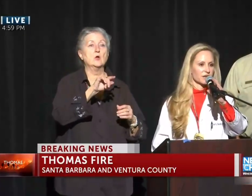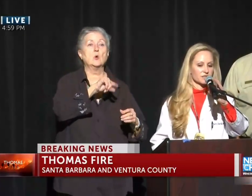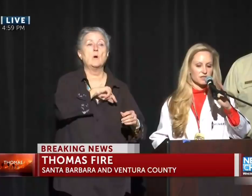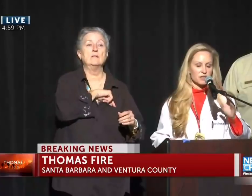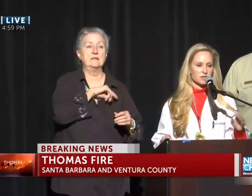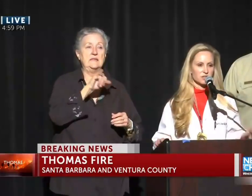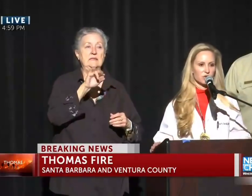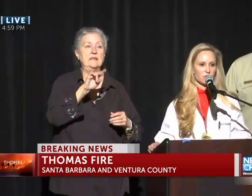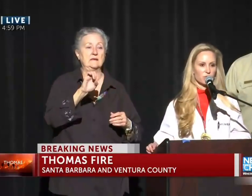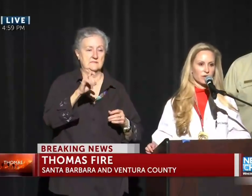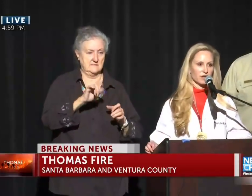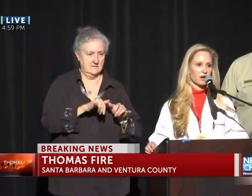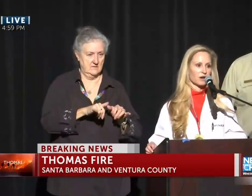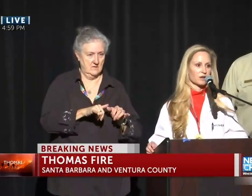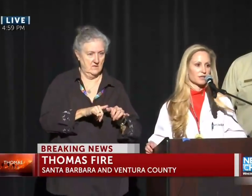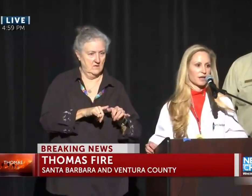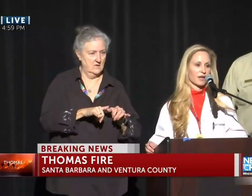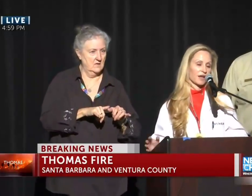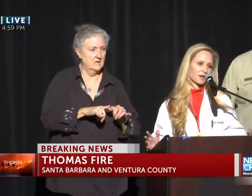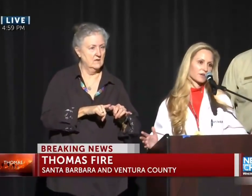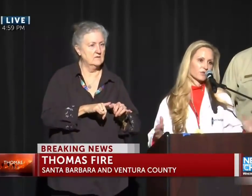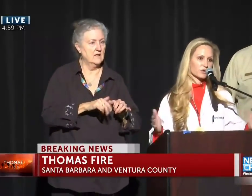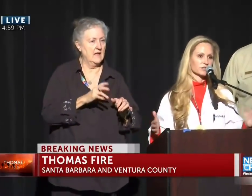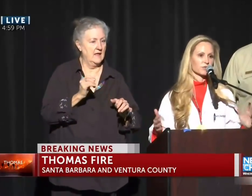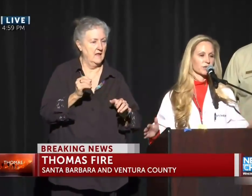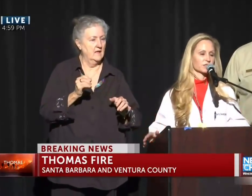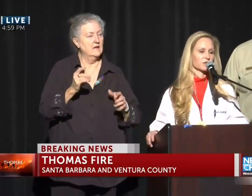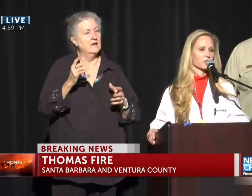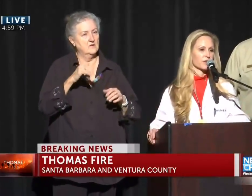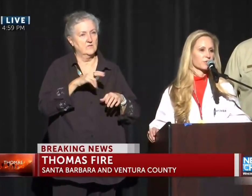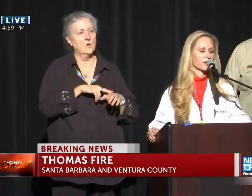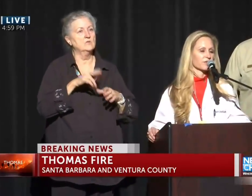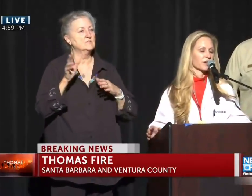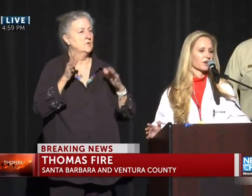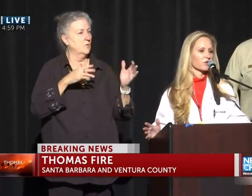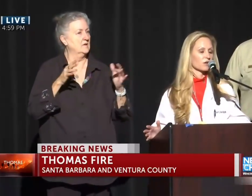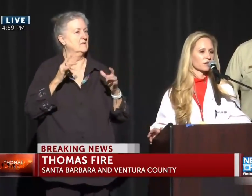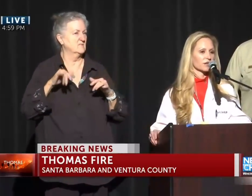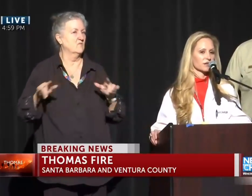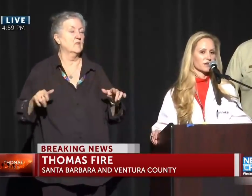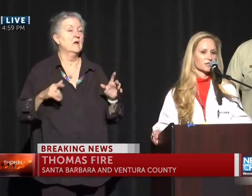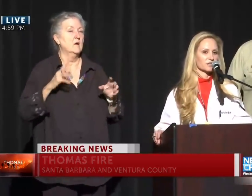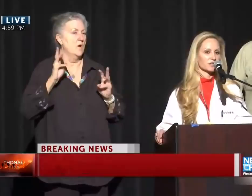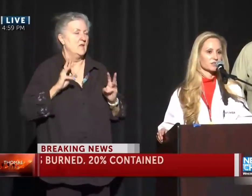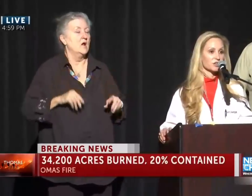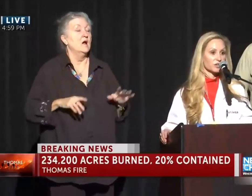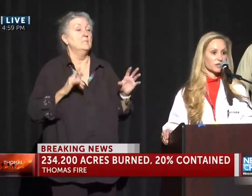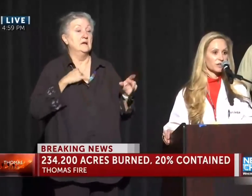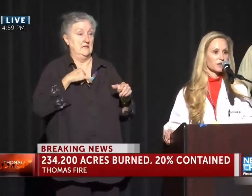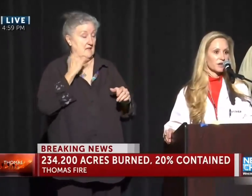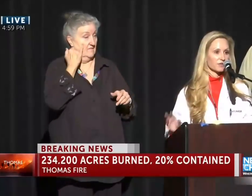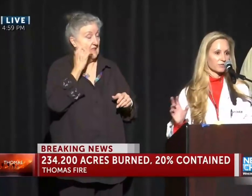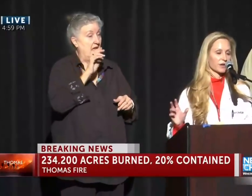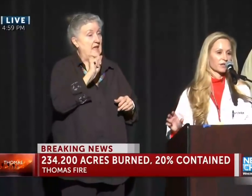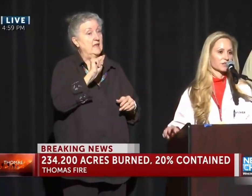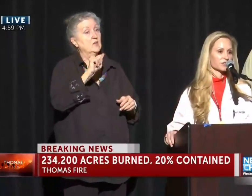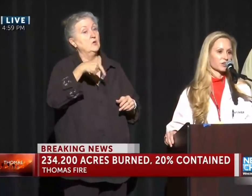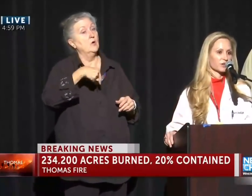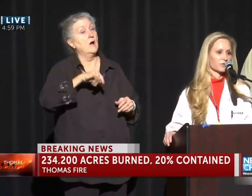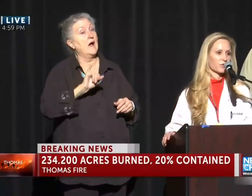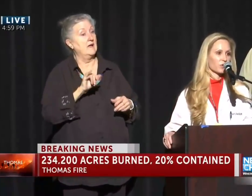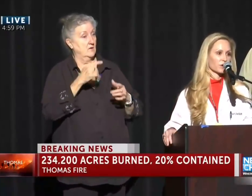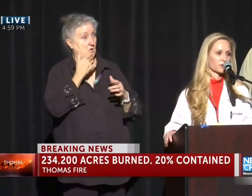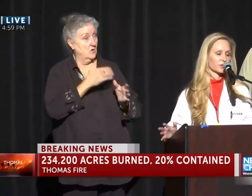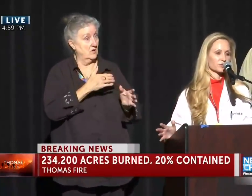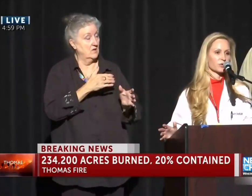quality index. So, and of course the winds and the weather. But if the air quality index is good, if the rating